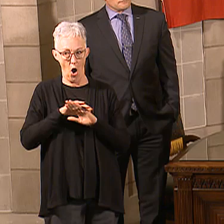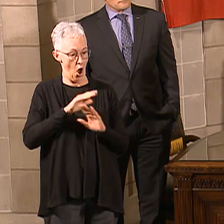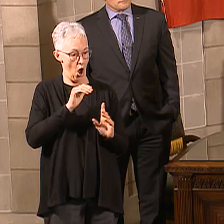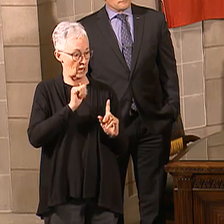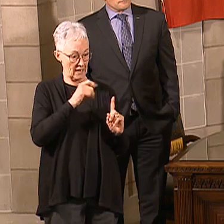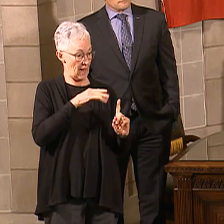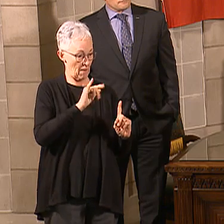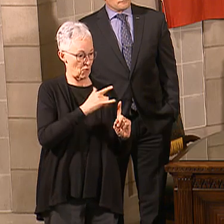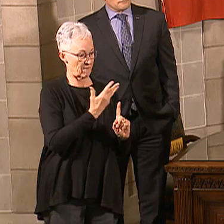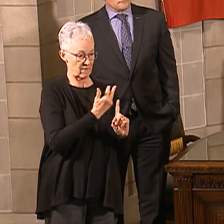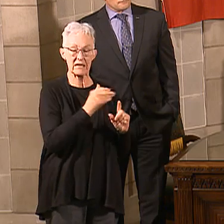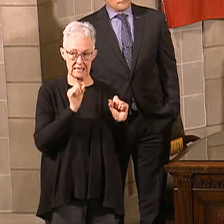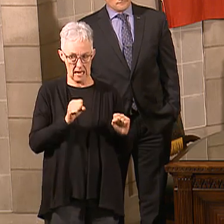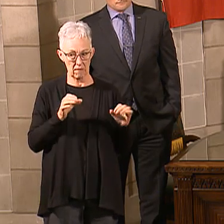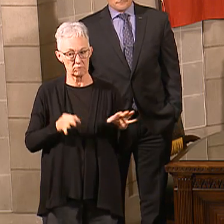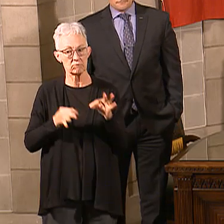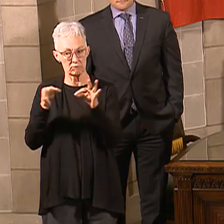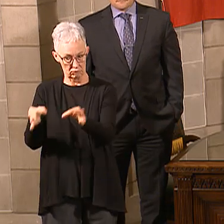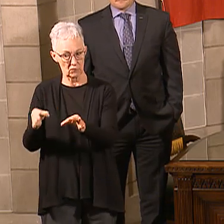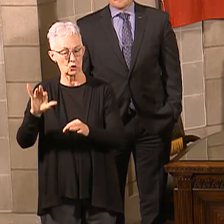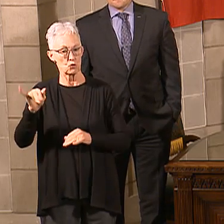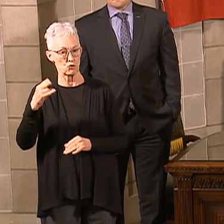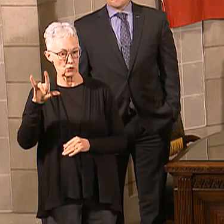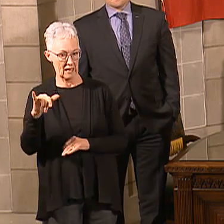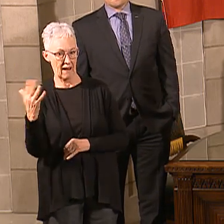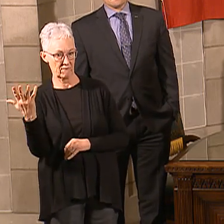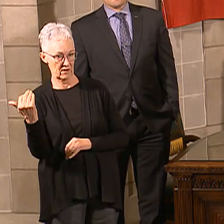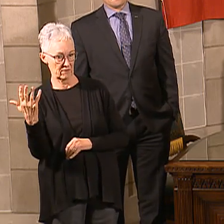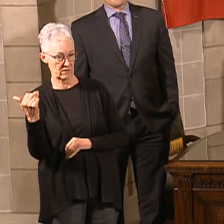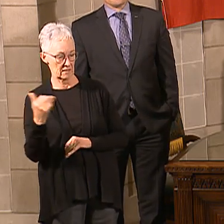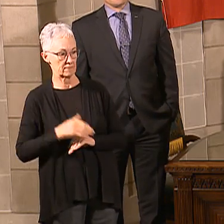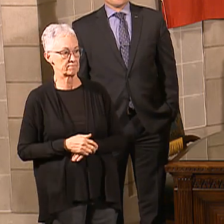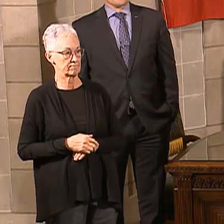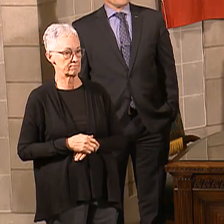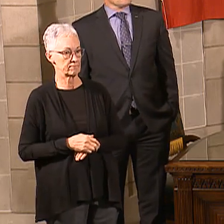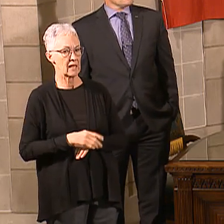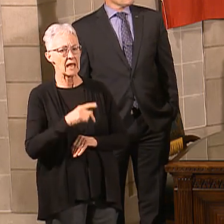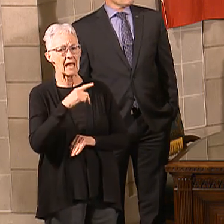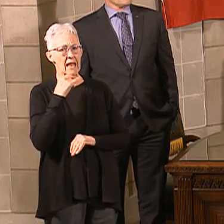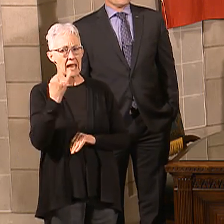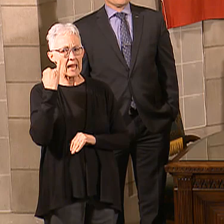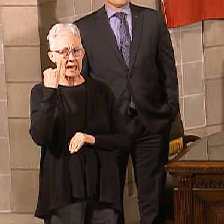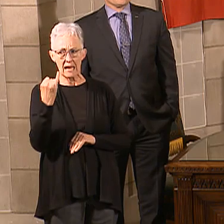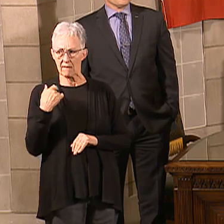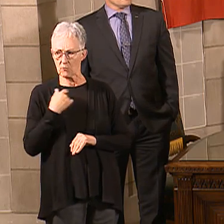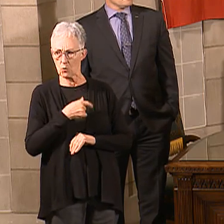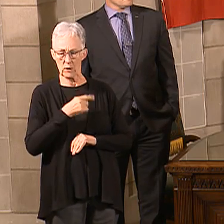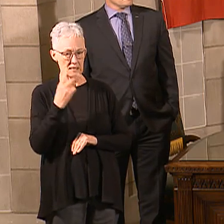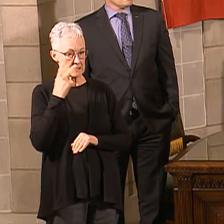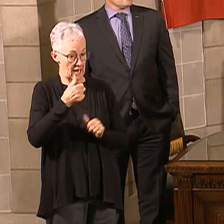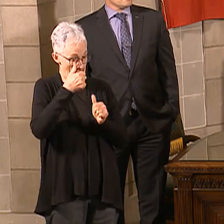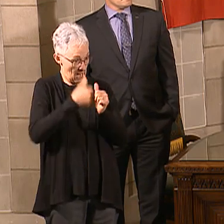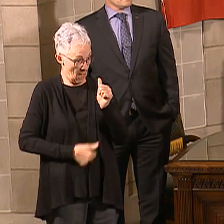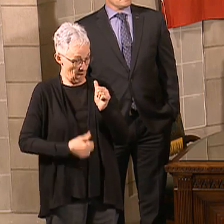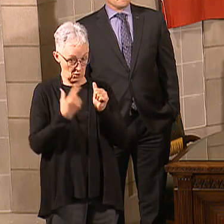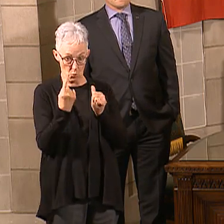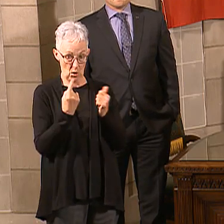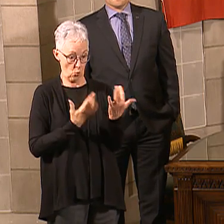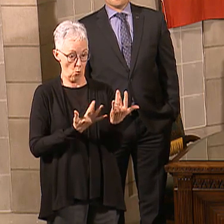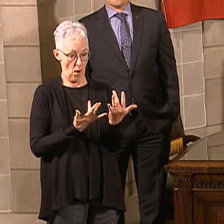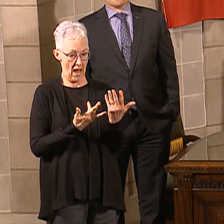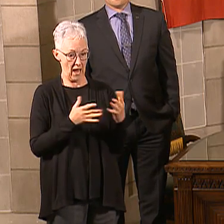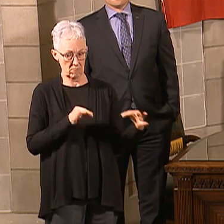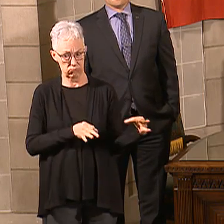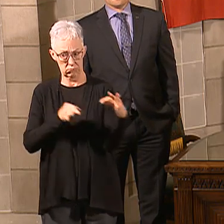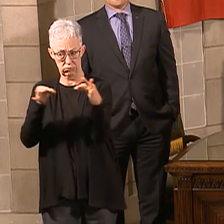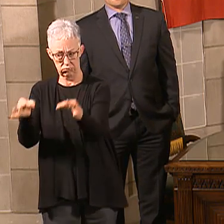If everybody who normally files April 15th were to file July 15th, we would see $385 million, our estimate,